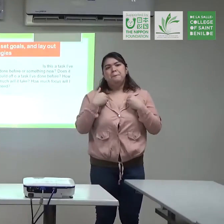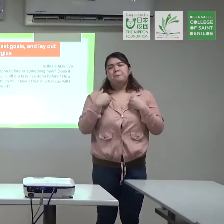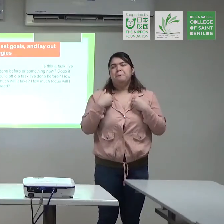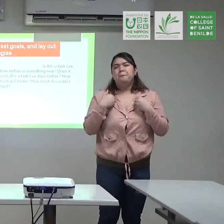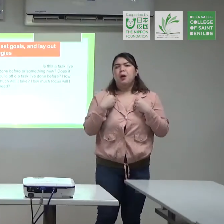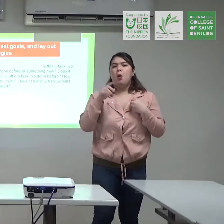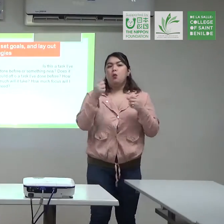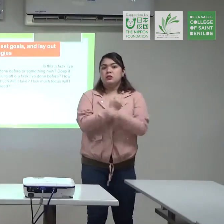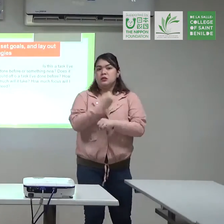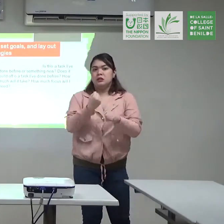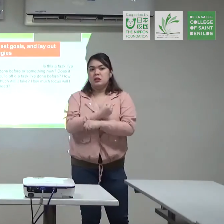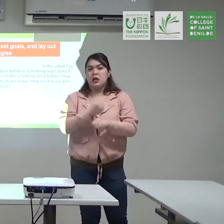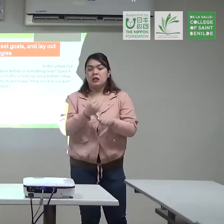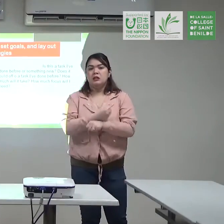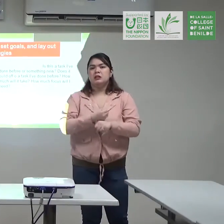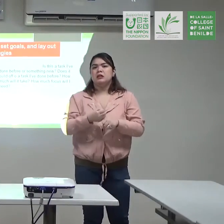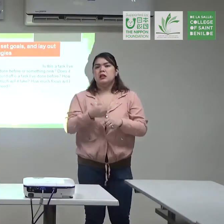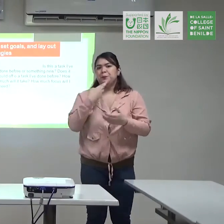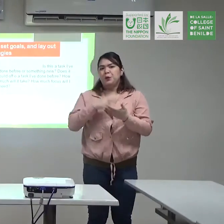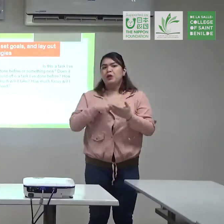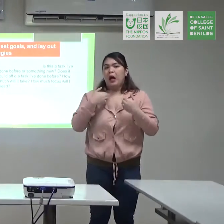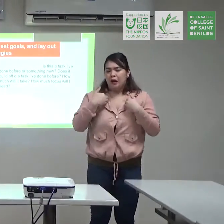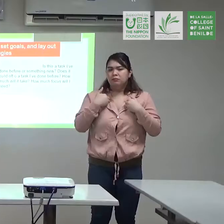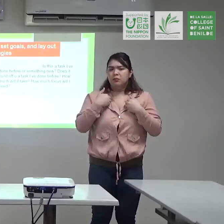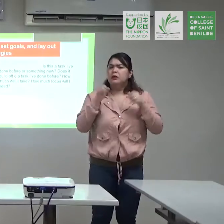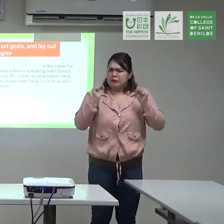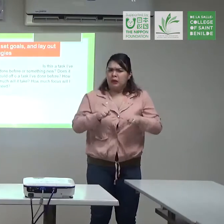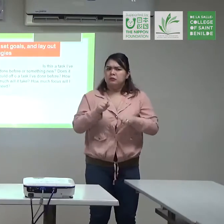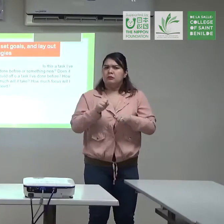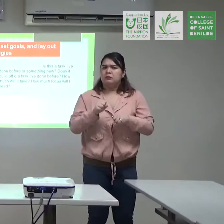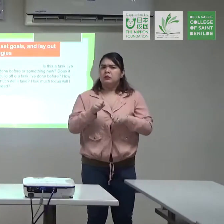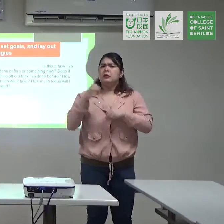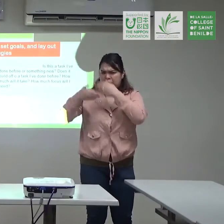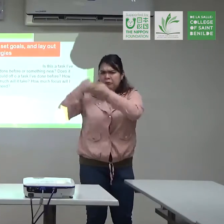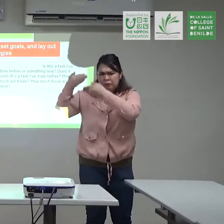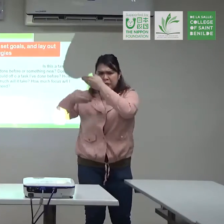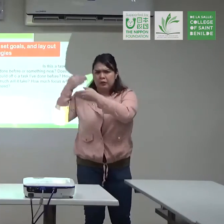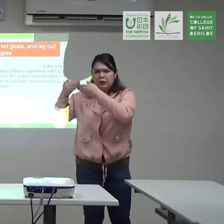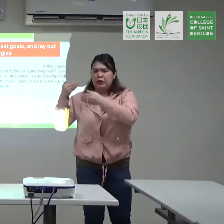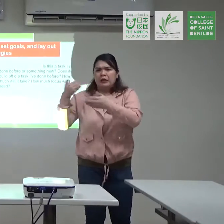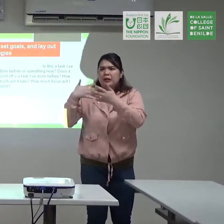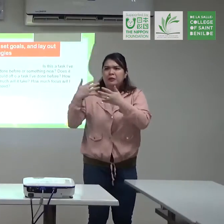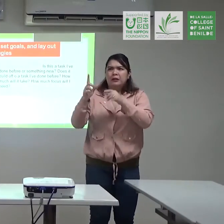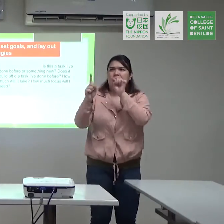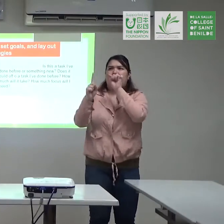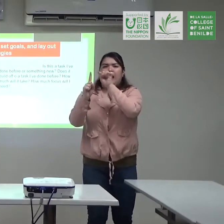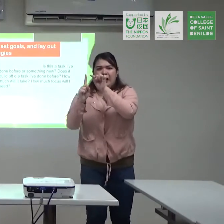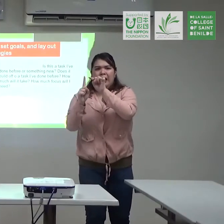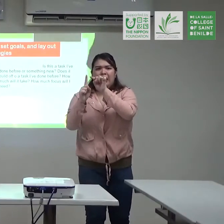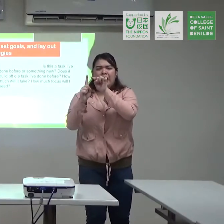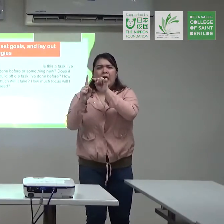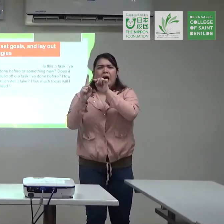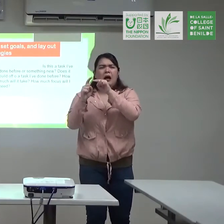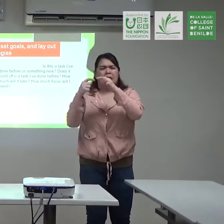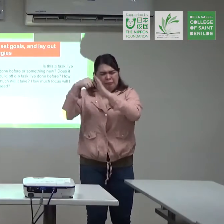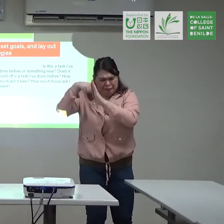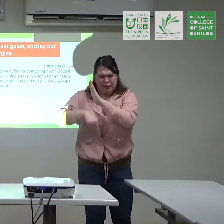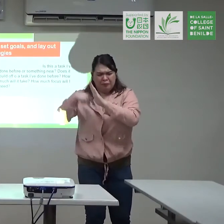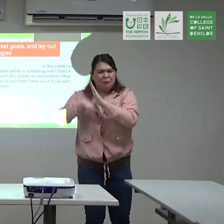1/10 of what we can do actually. We have not reached the capacity to really think